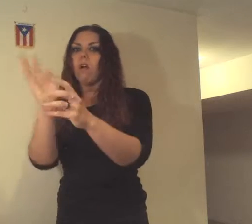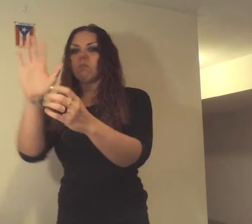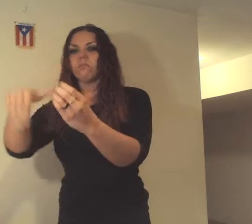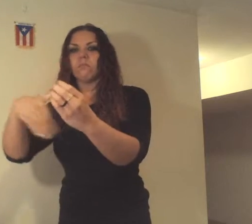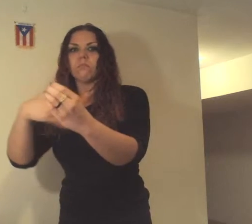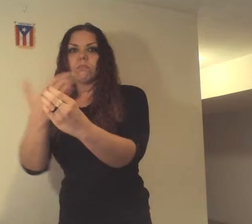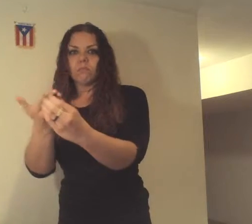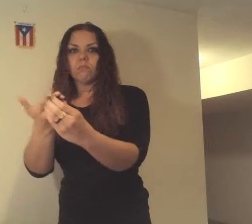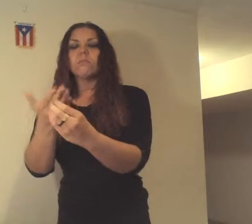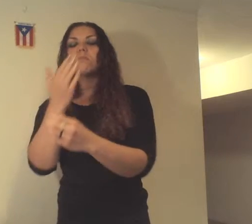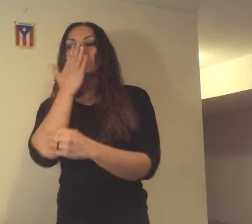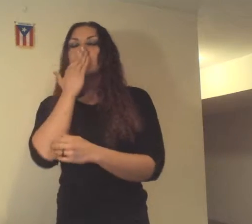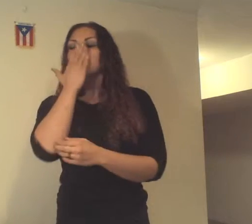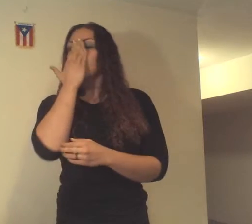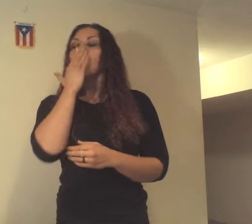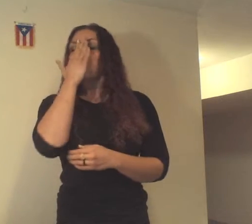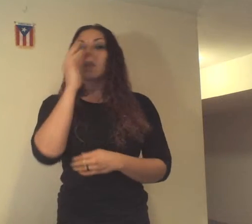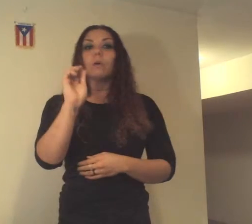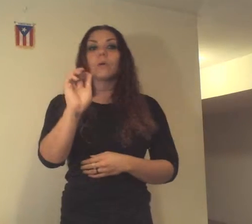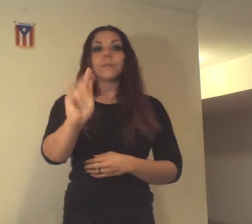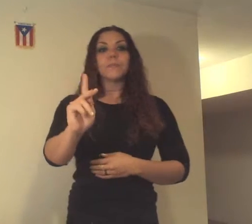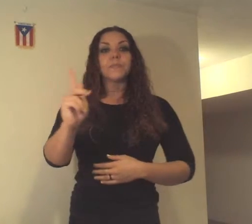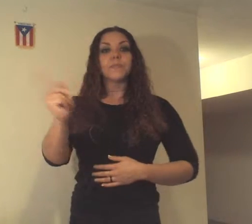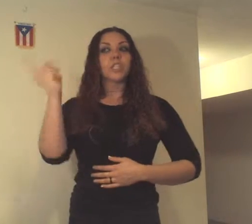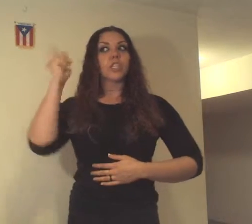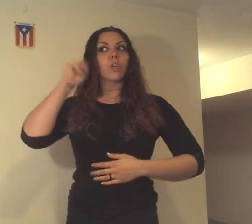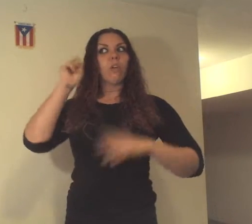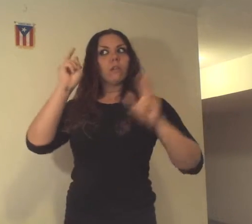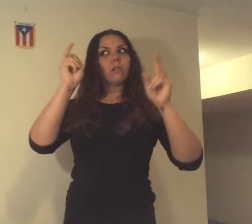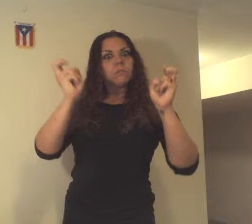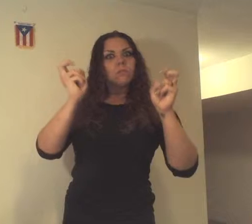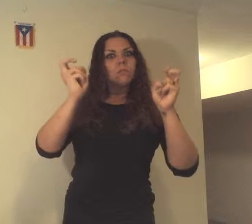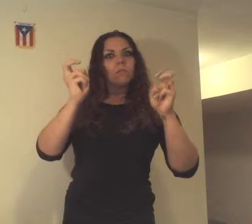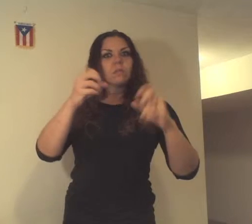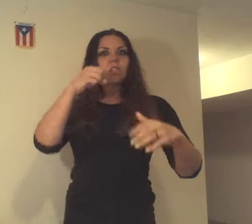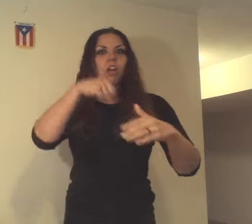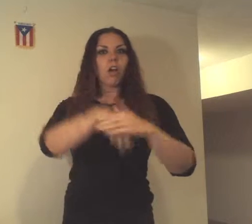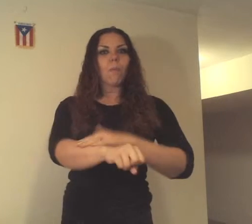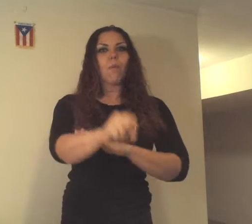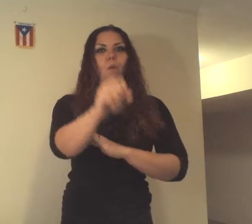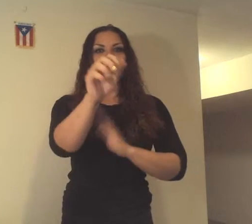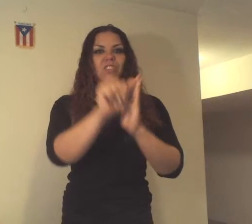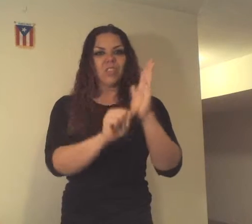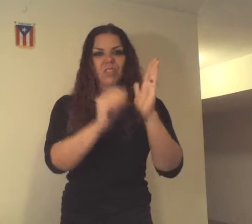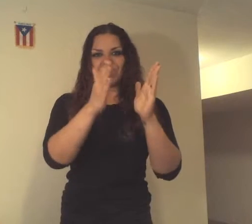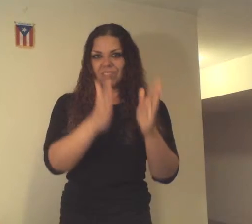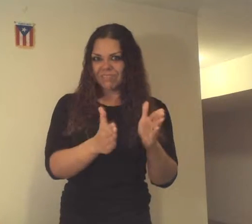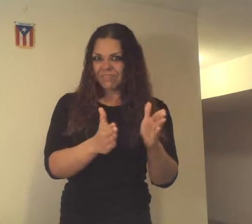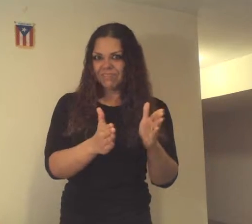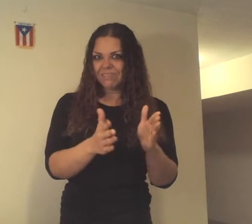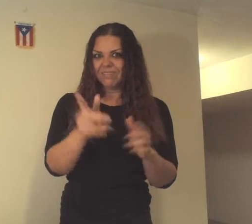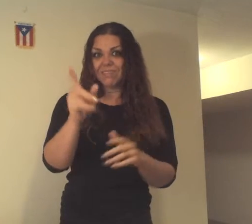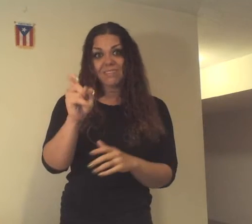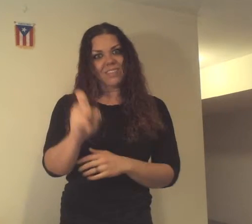All right. You've all heard the term, he's a born surgeon. Let me tell you, surgeons are not